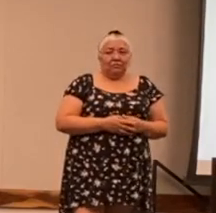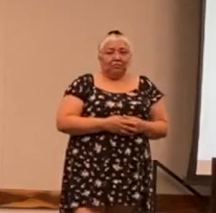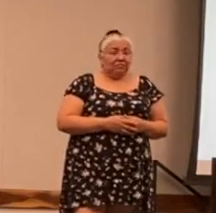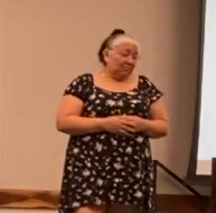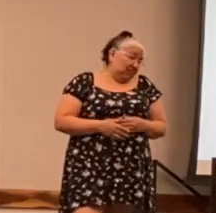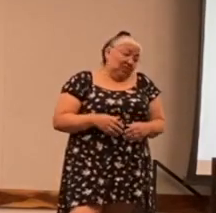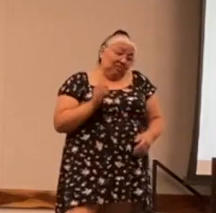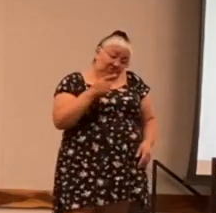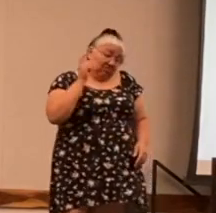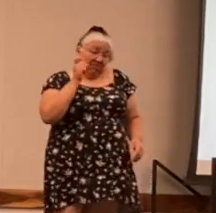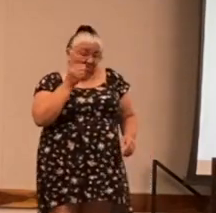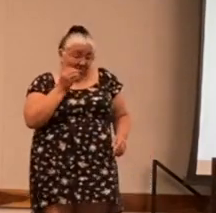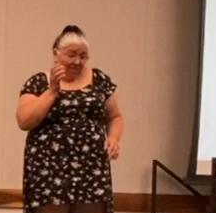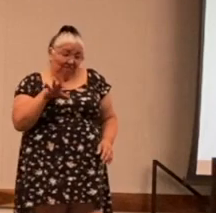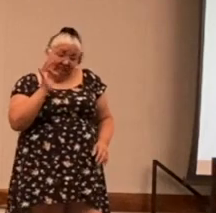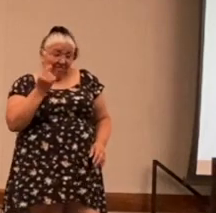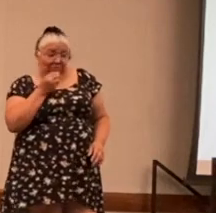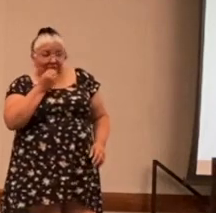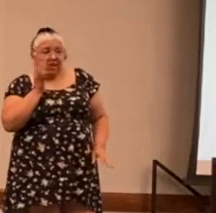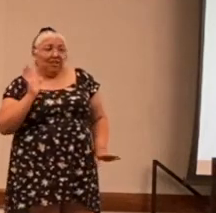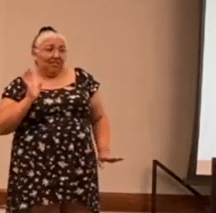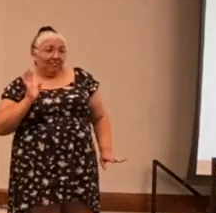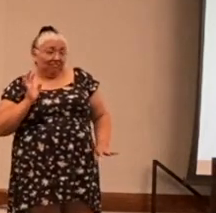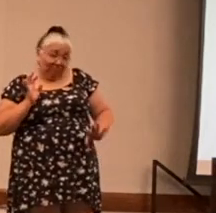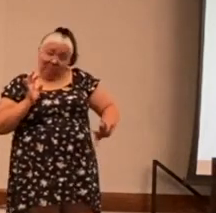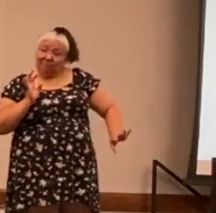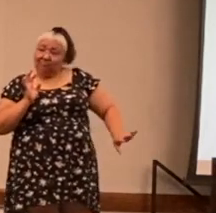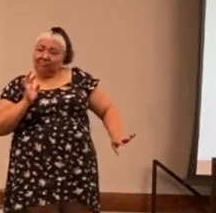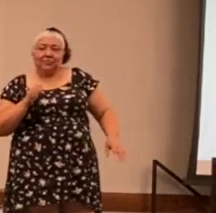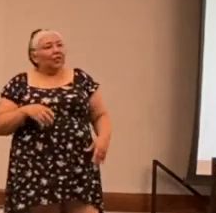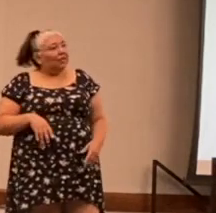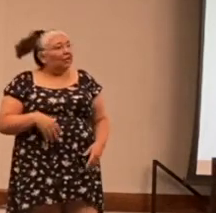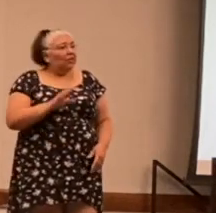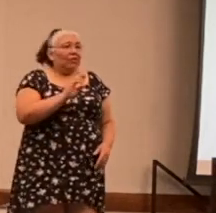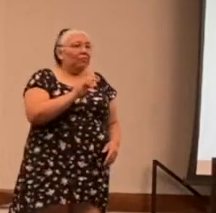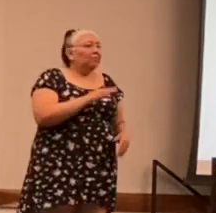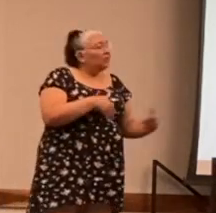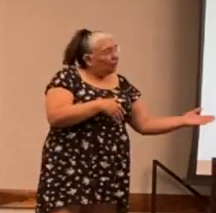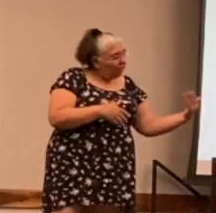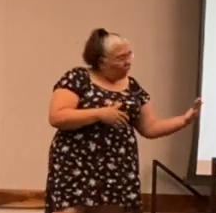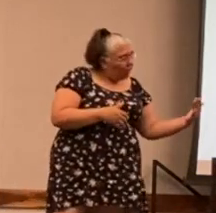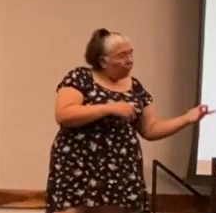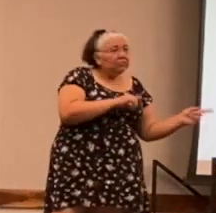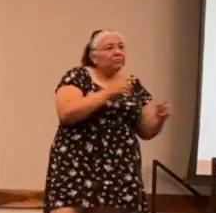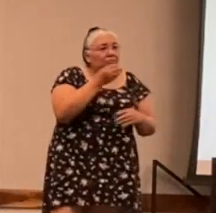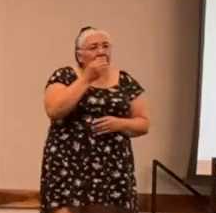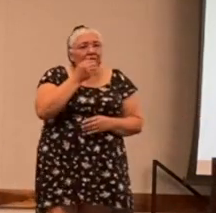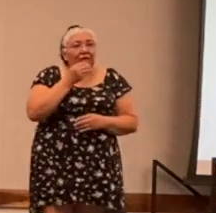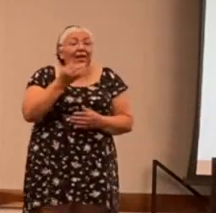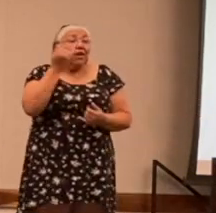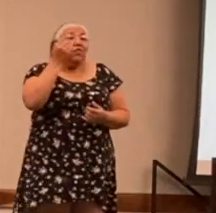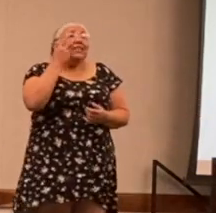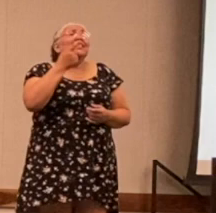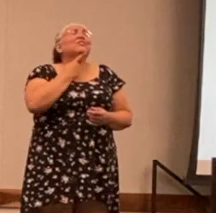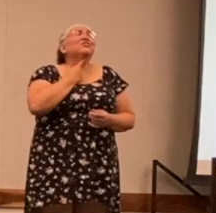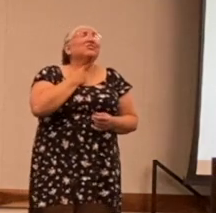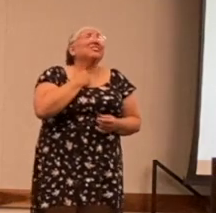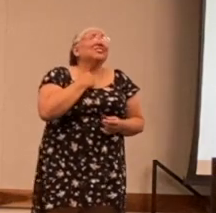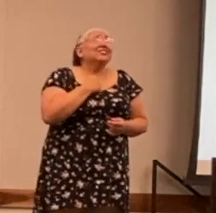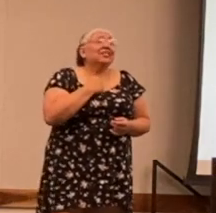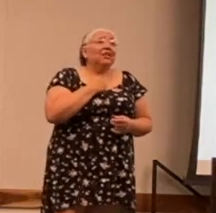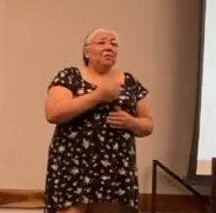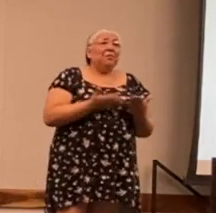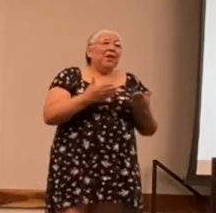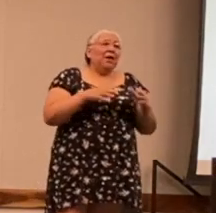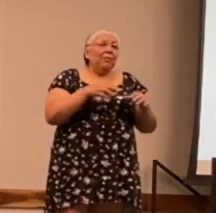better find something to eat. Right? Come on, man. Let's go get something to eat. If you see that they're thirsty, right?